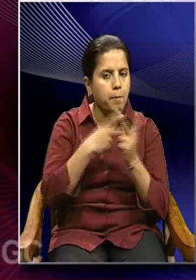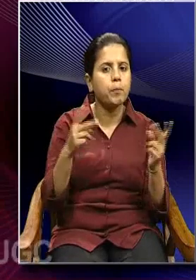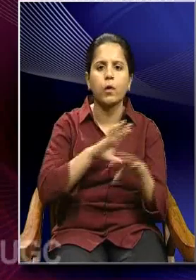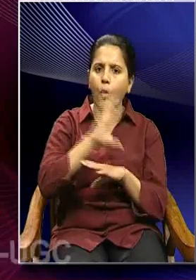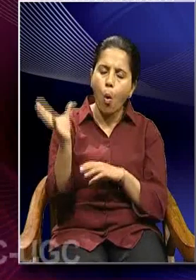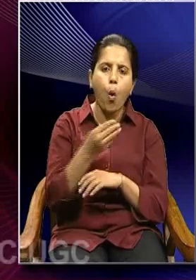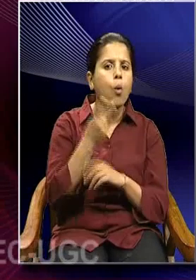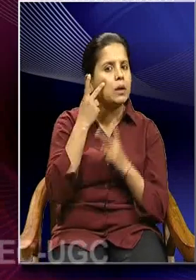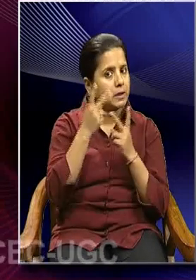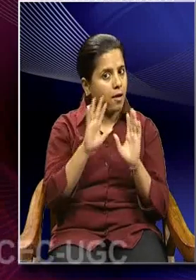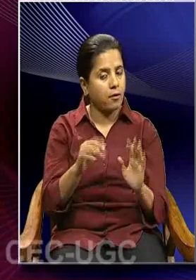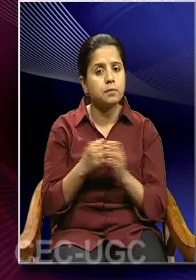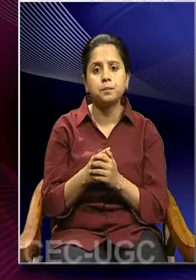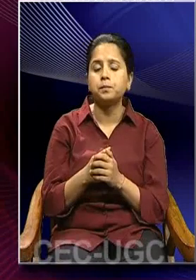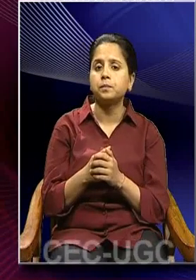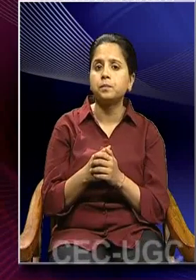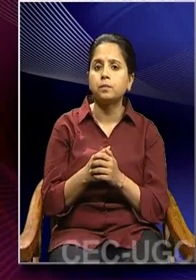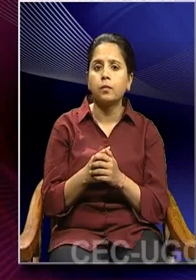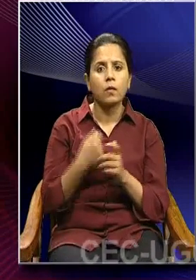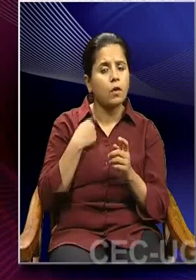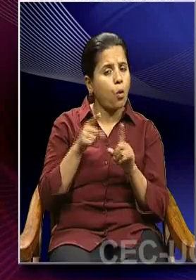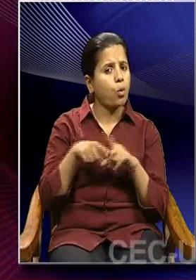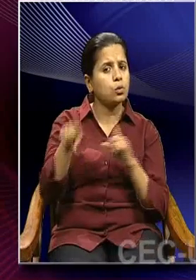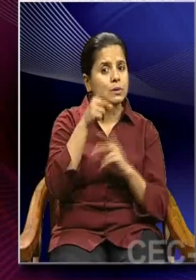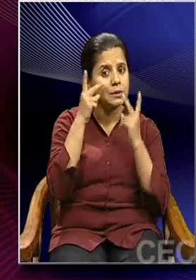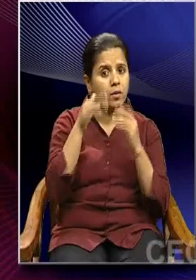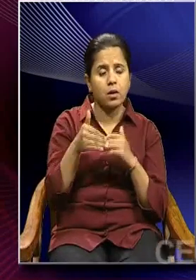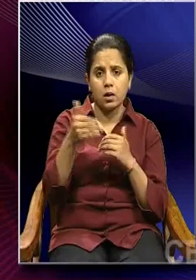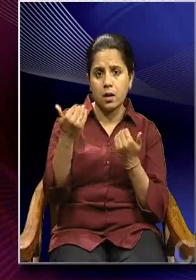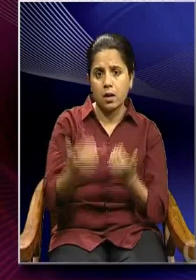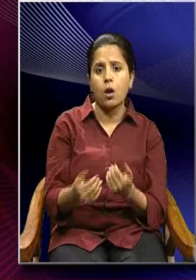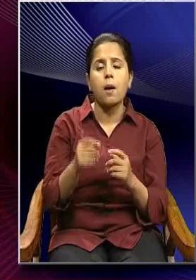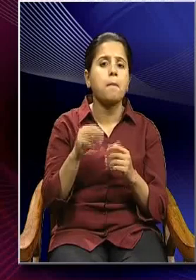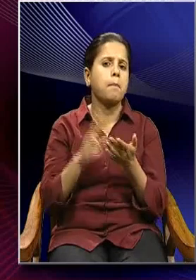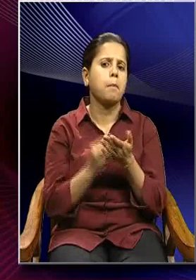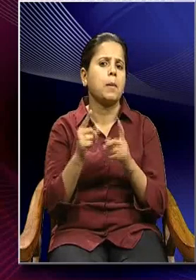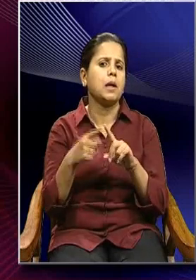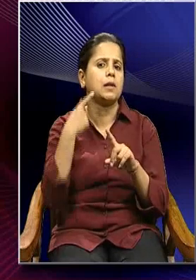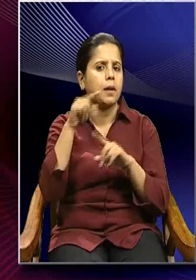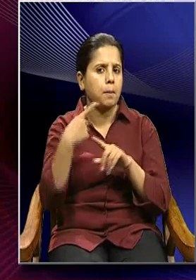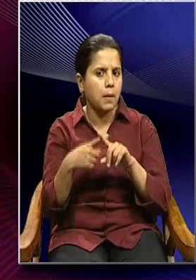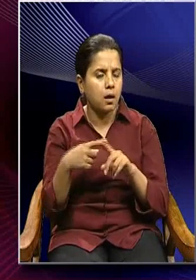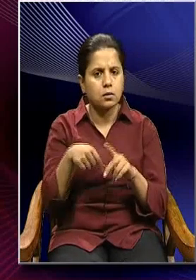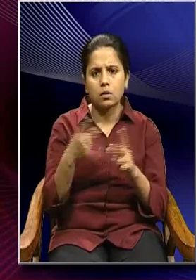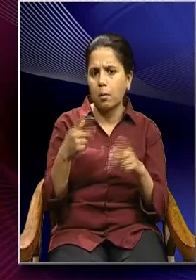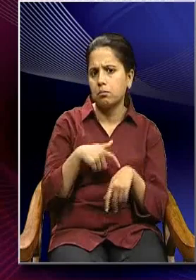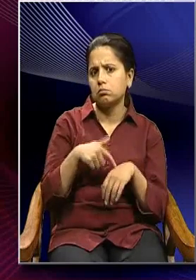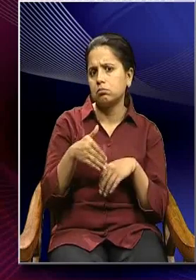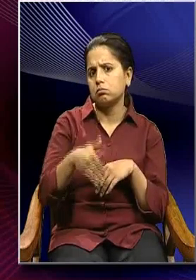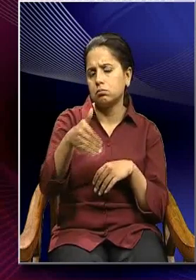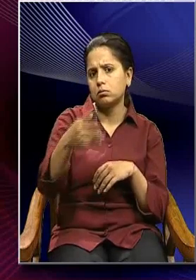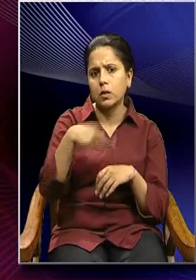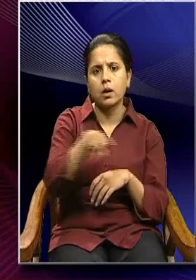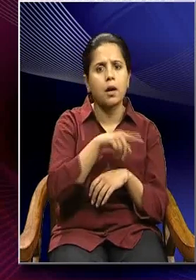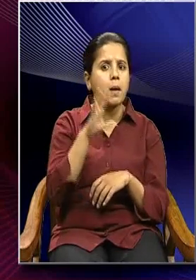them. And we also see that the coming of the multiplexes in these times also definitely played